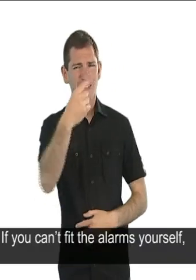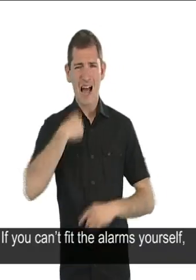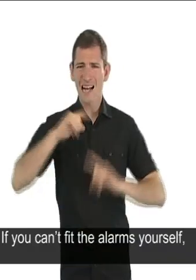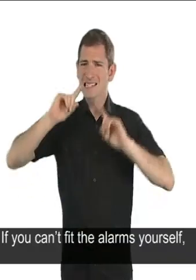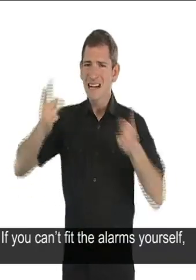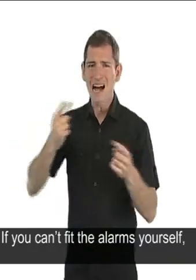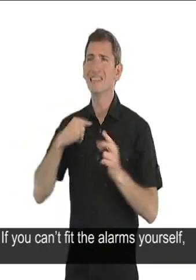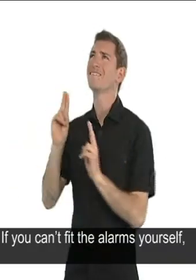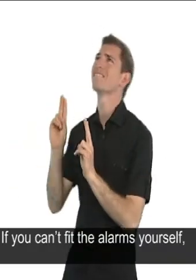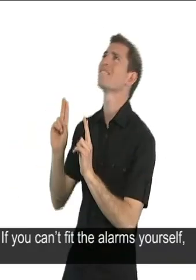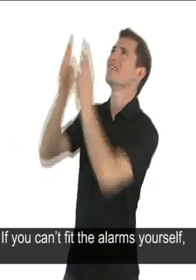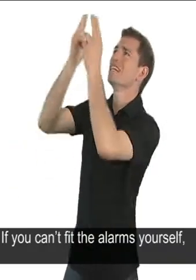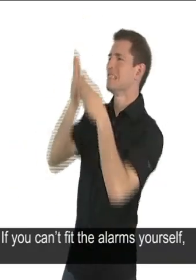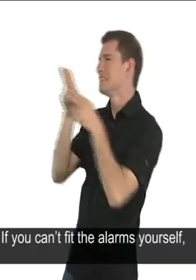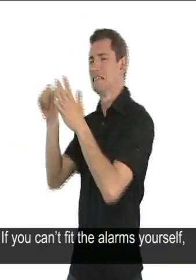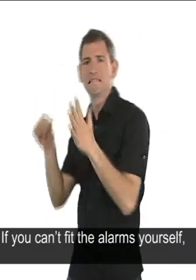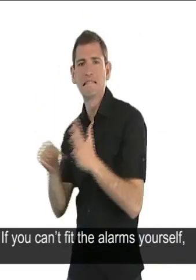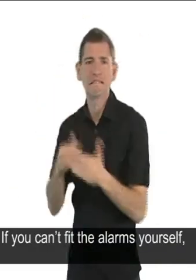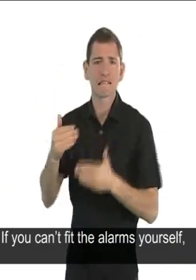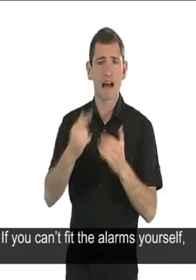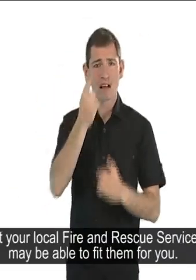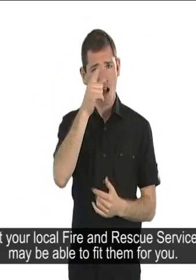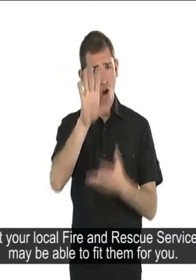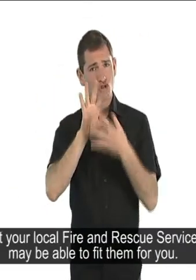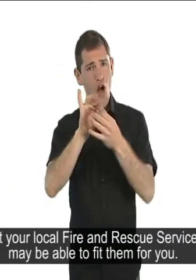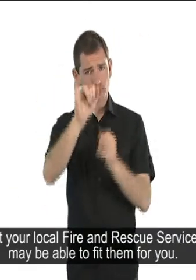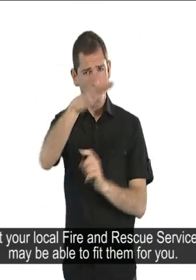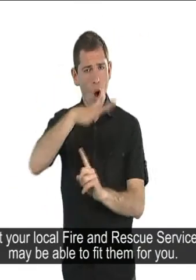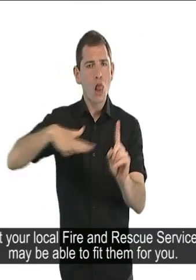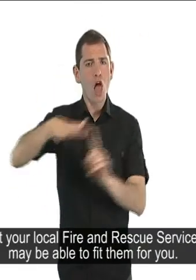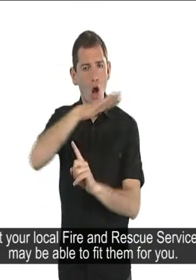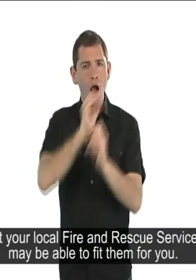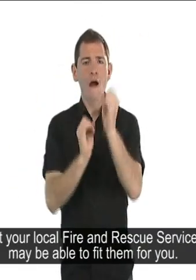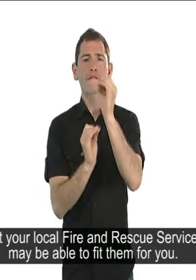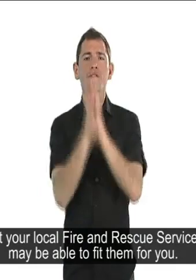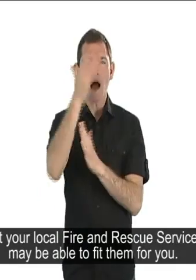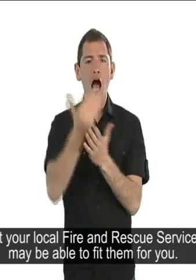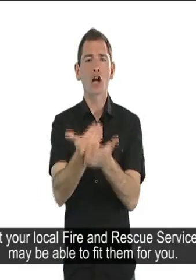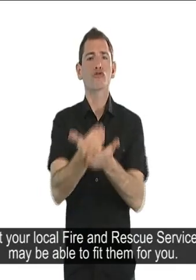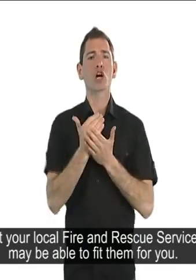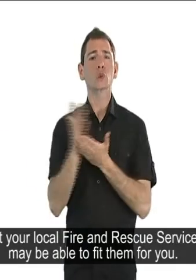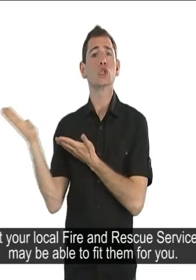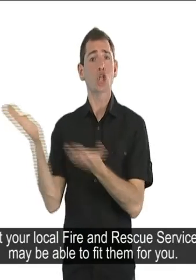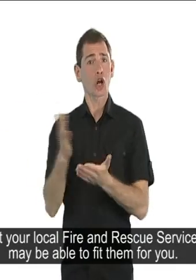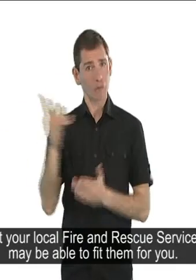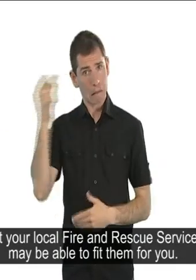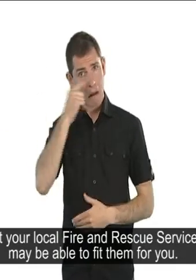If you can't fit the alarms yourself, contact your local fire and rescue service who may be able to fit them for you.